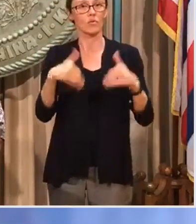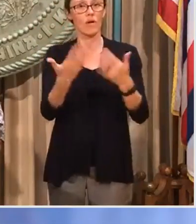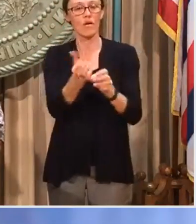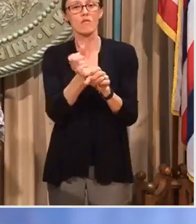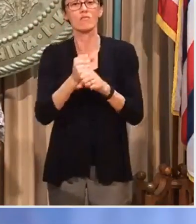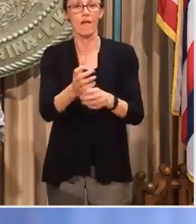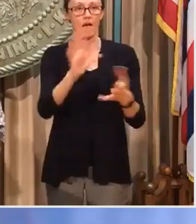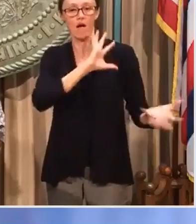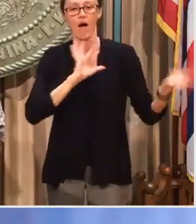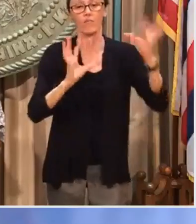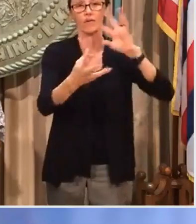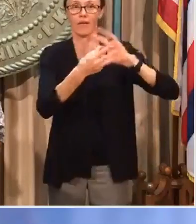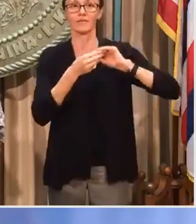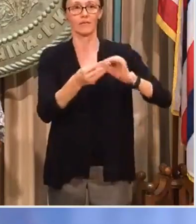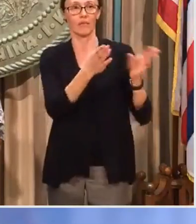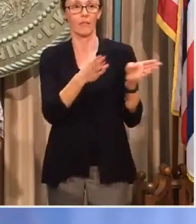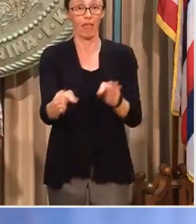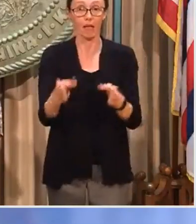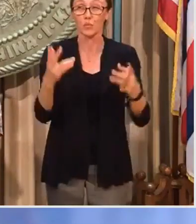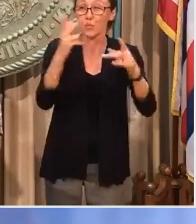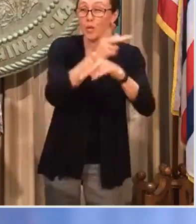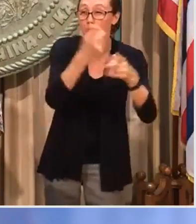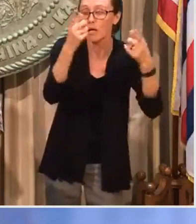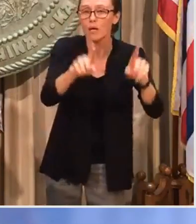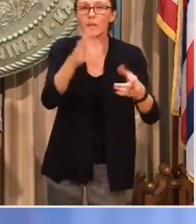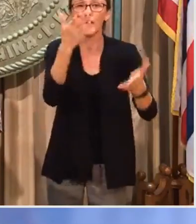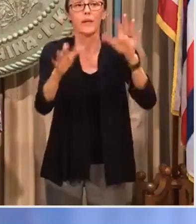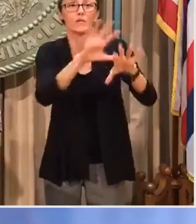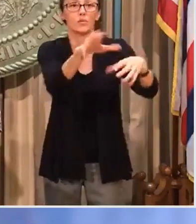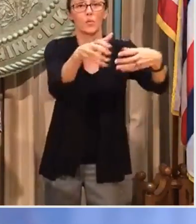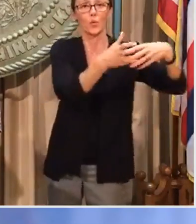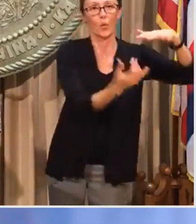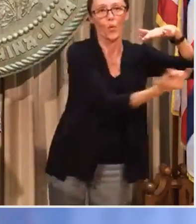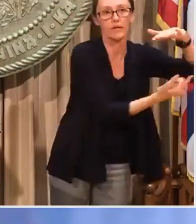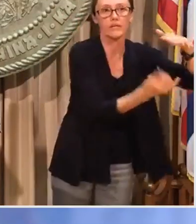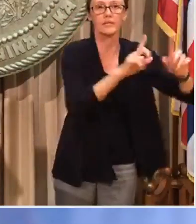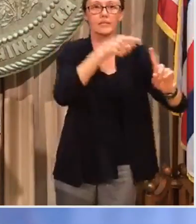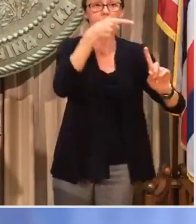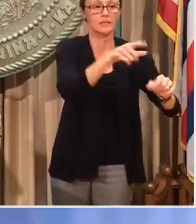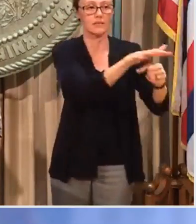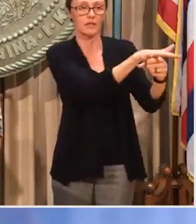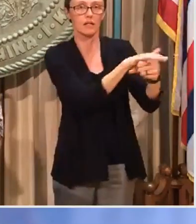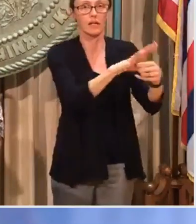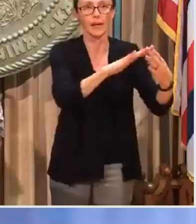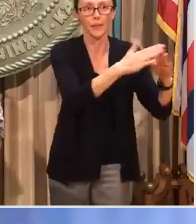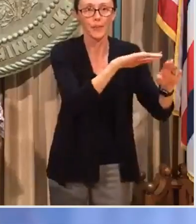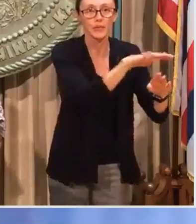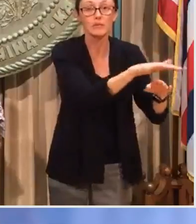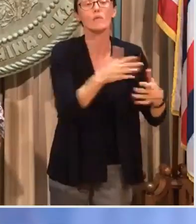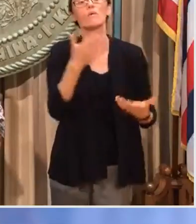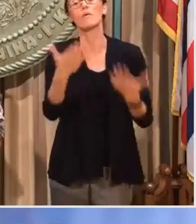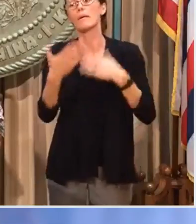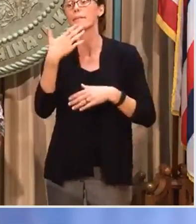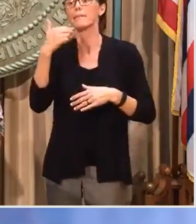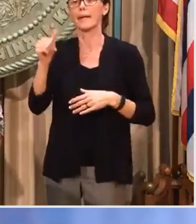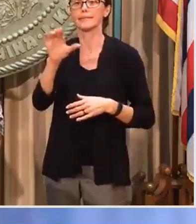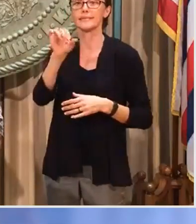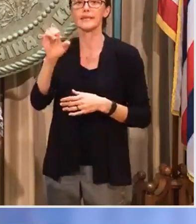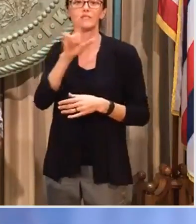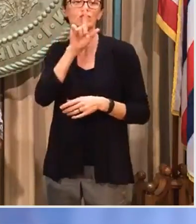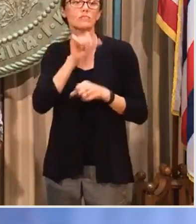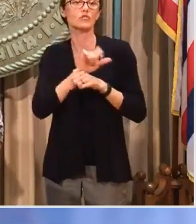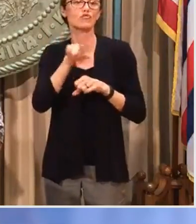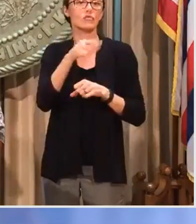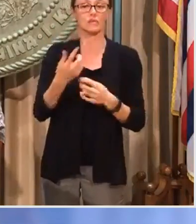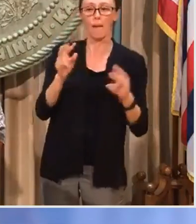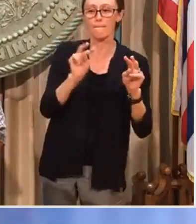from worst case, if we do need to quarantine certain neighborhoods, or the best case, just try to monitor